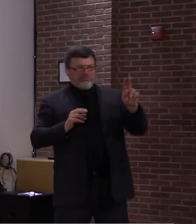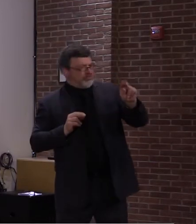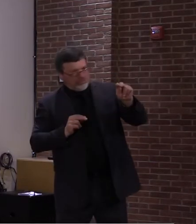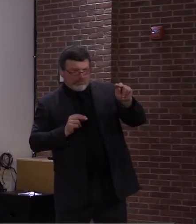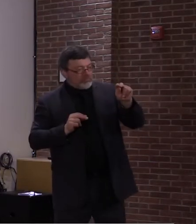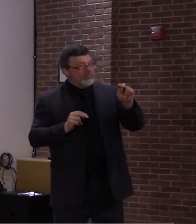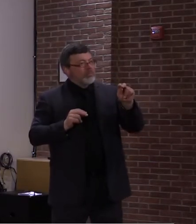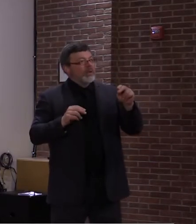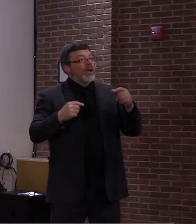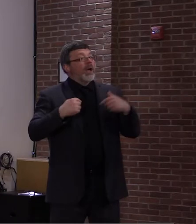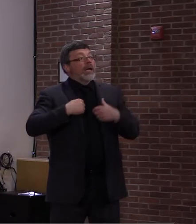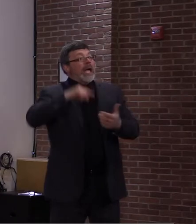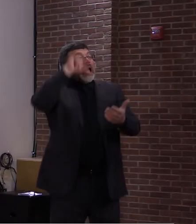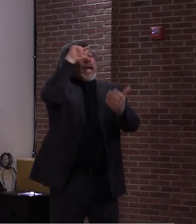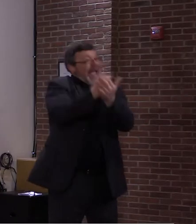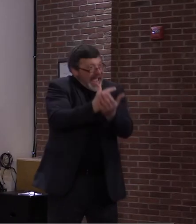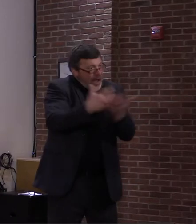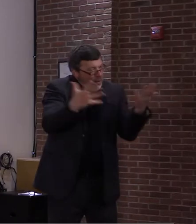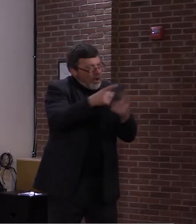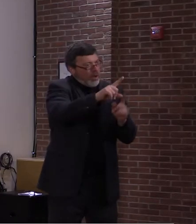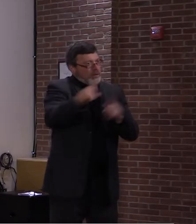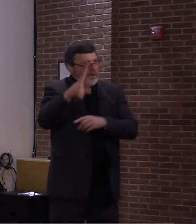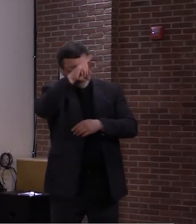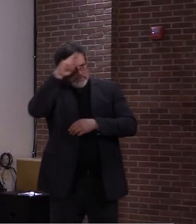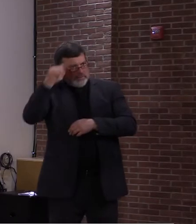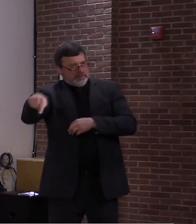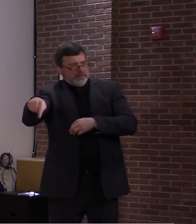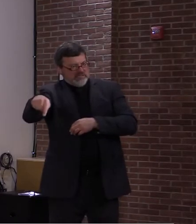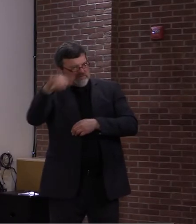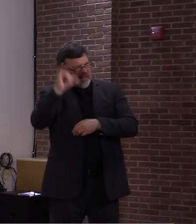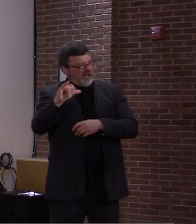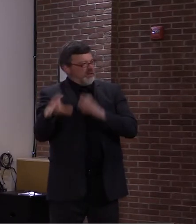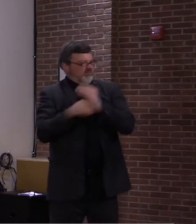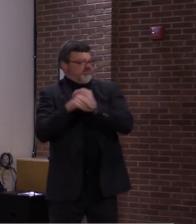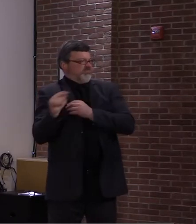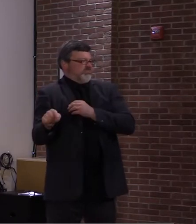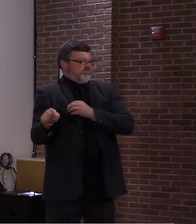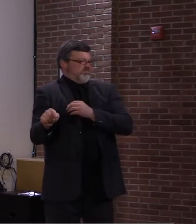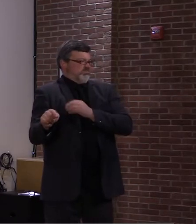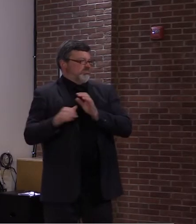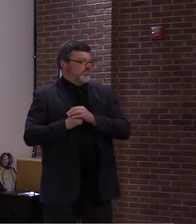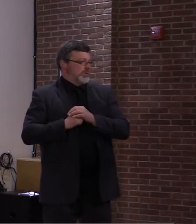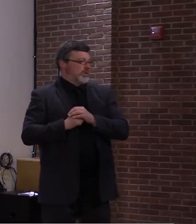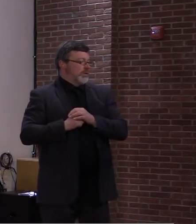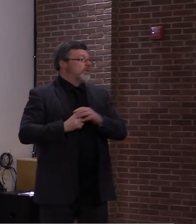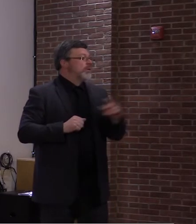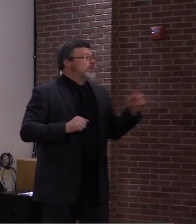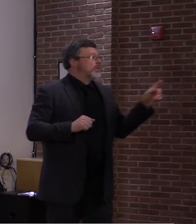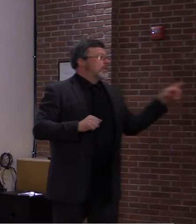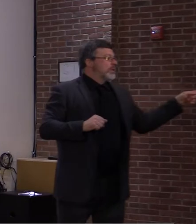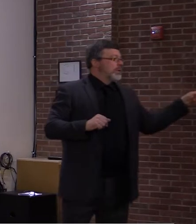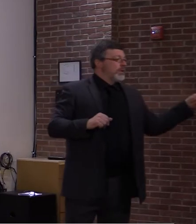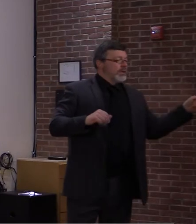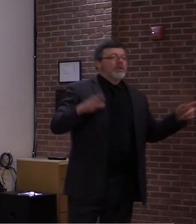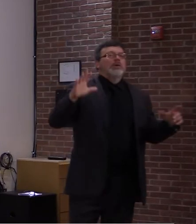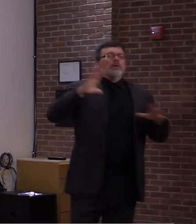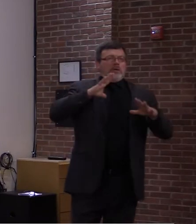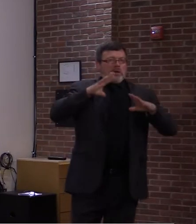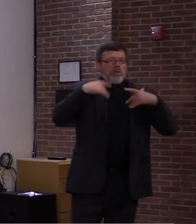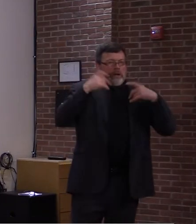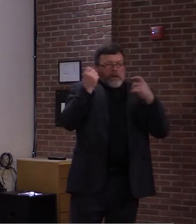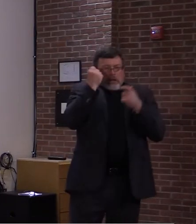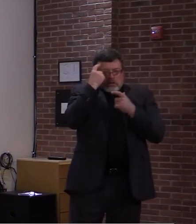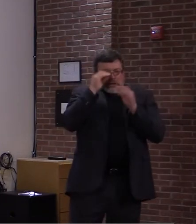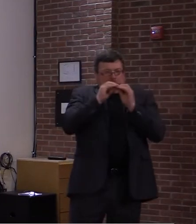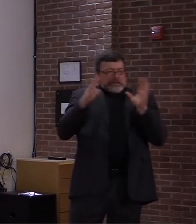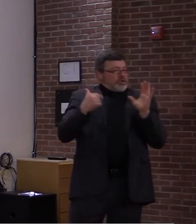So if I hear you correctly, even though we're still seeing higher cases every day and we're seeing hospitalizations tick up, we